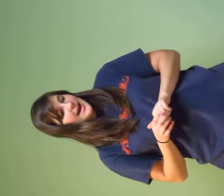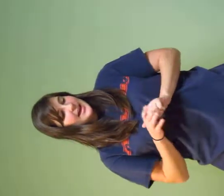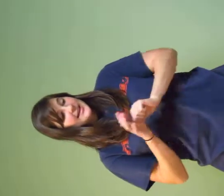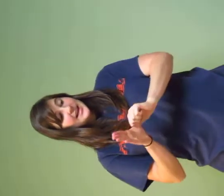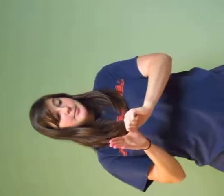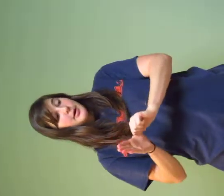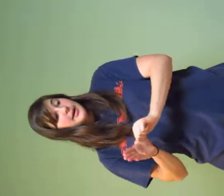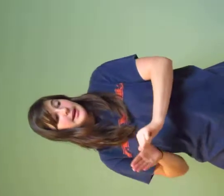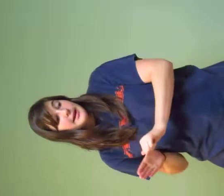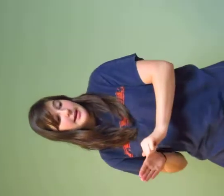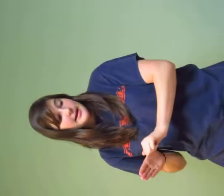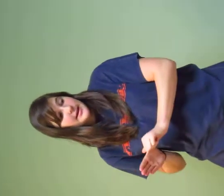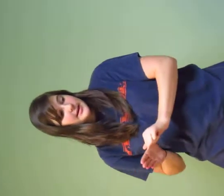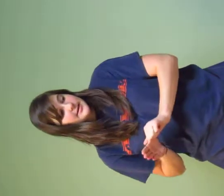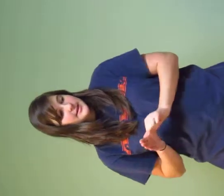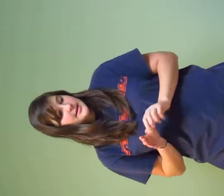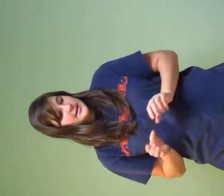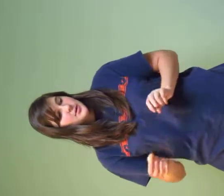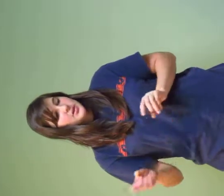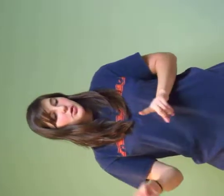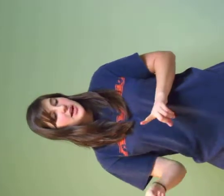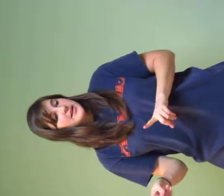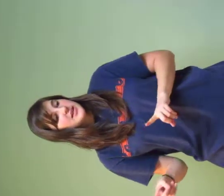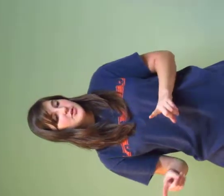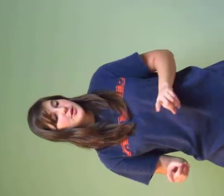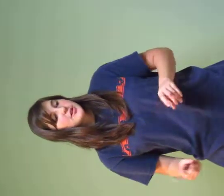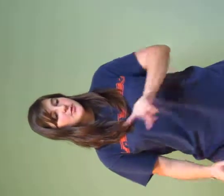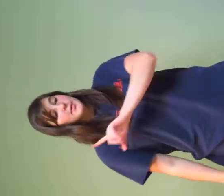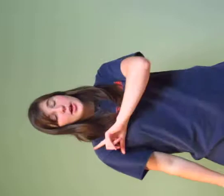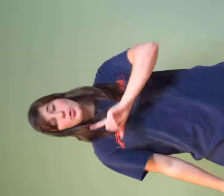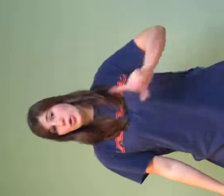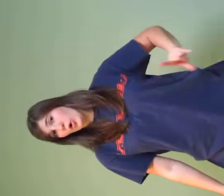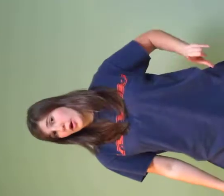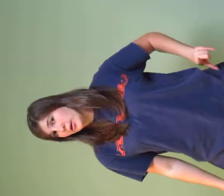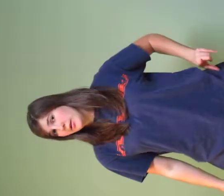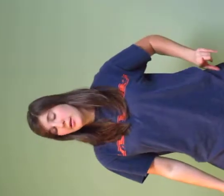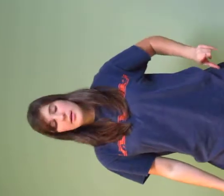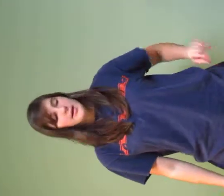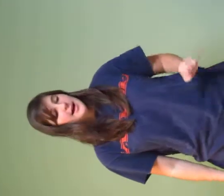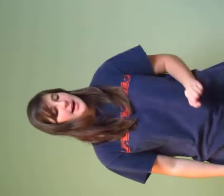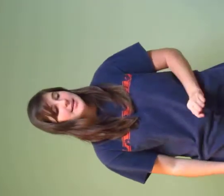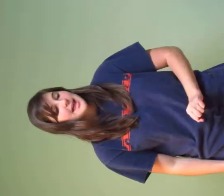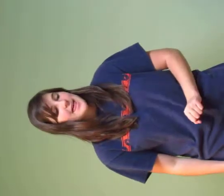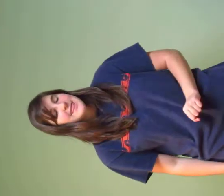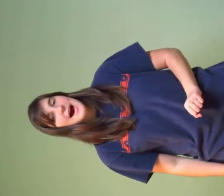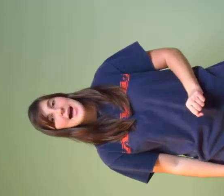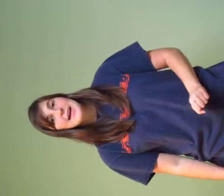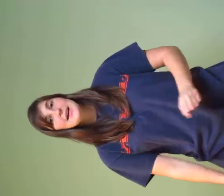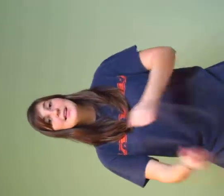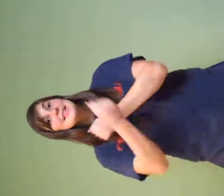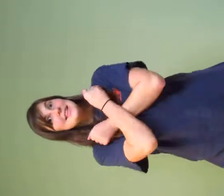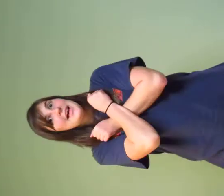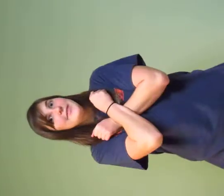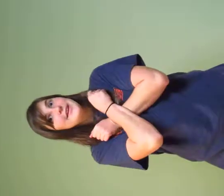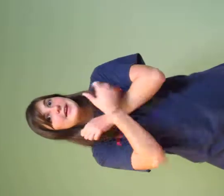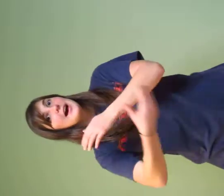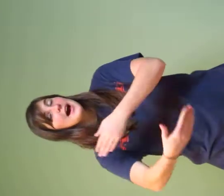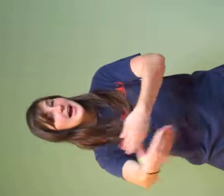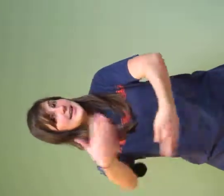And the next part is, so withhold not thy tender mercies from me, O Lord. Let thy loving